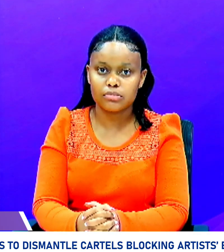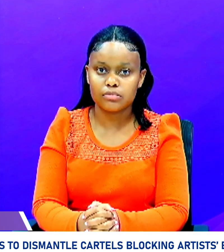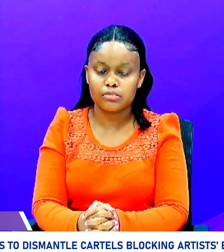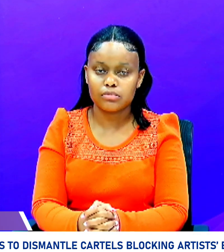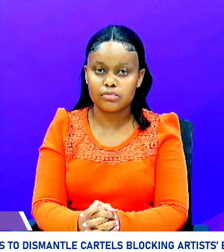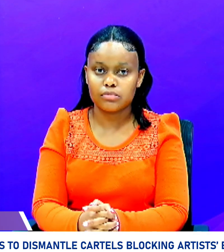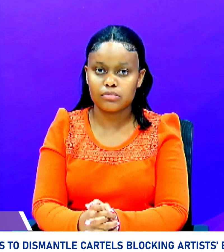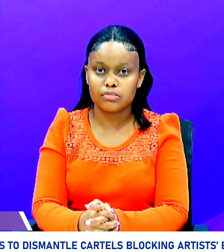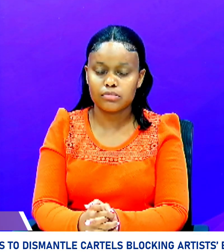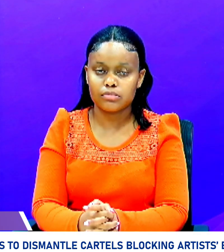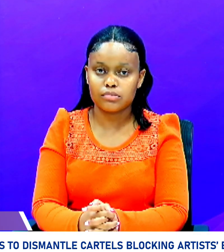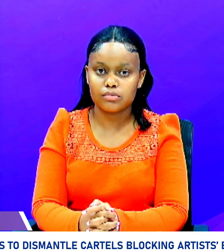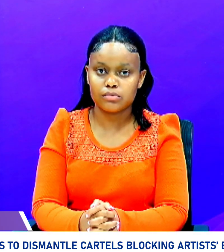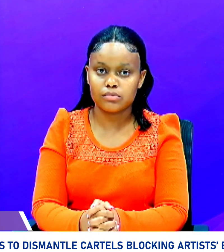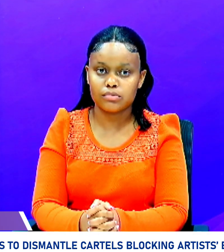and guarantee fairness.